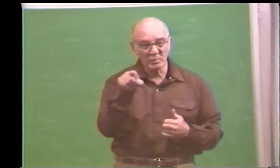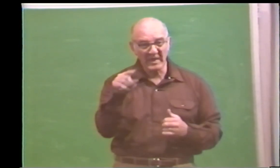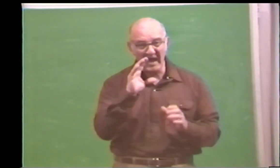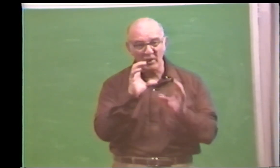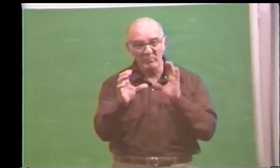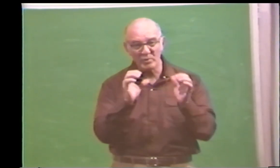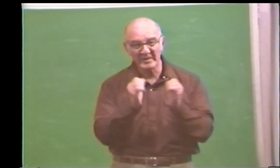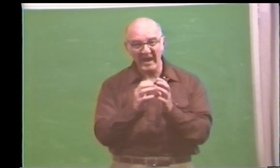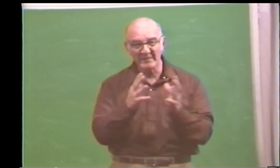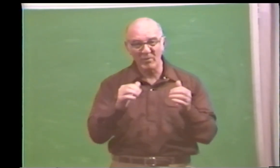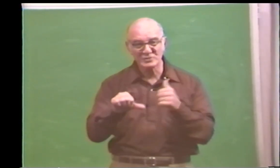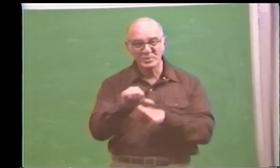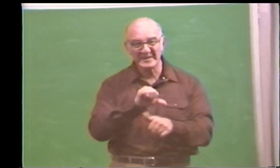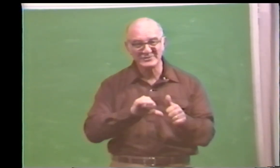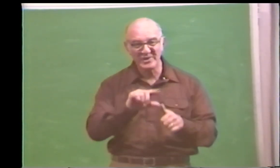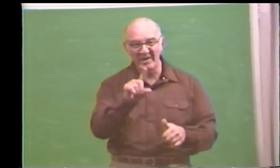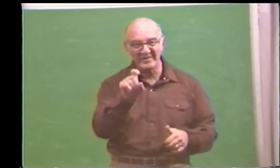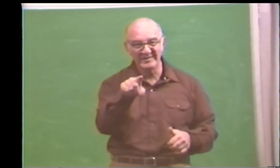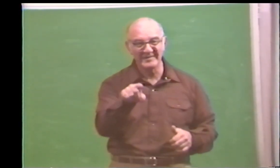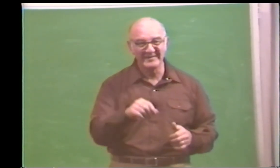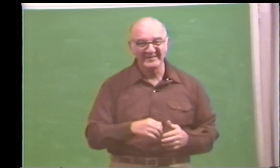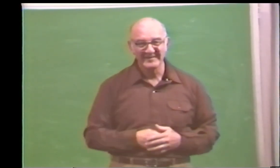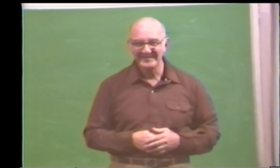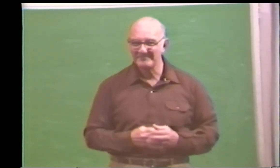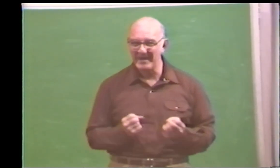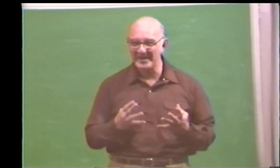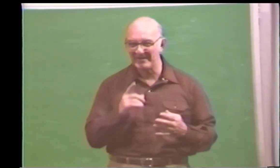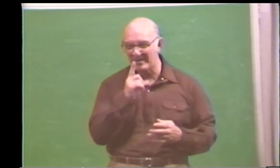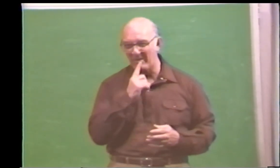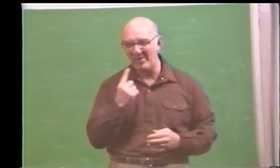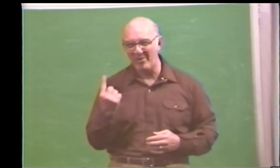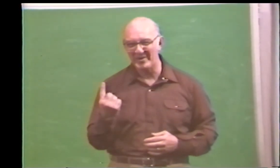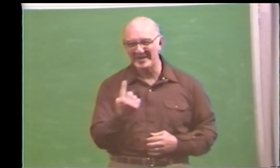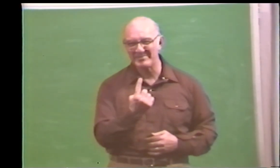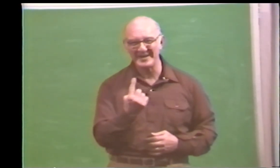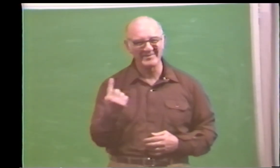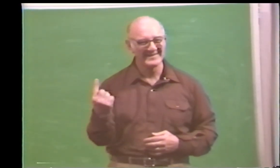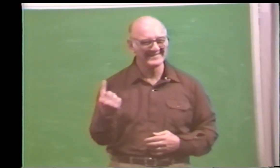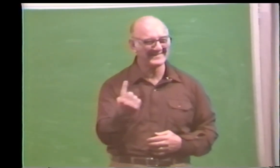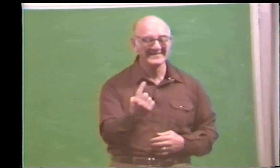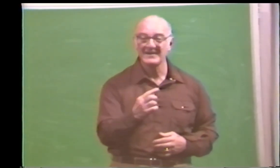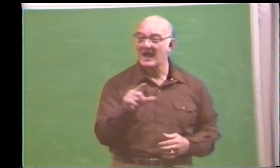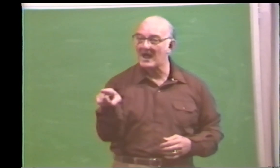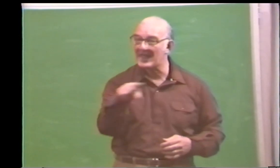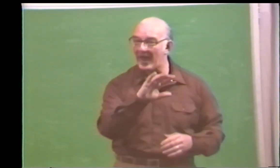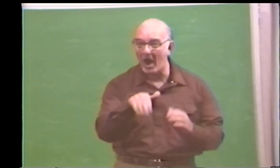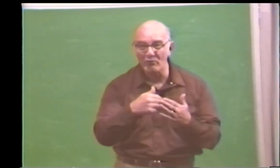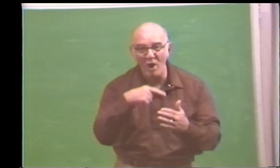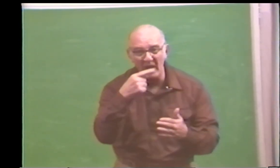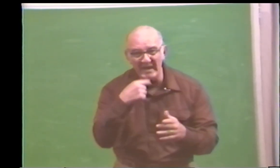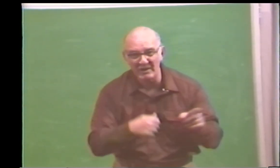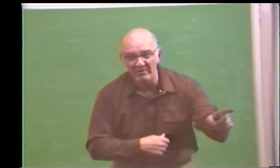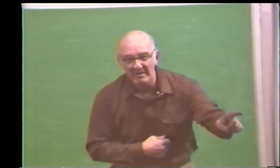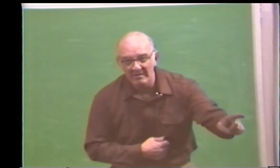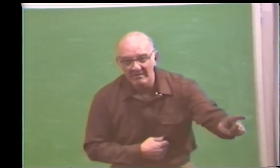they communicate much with each other? Many of them are lonely people. And they are all hearing.